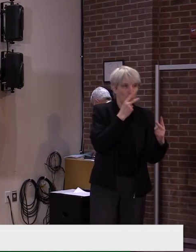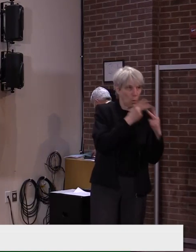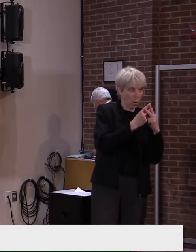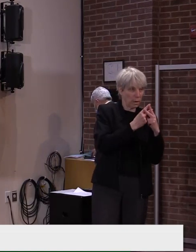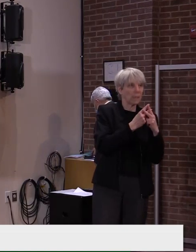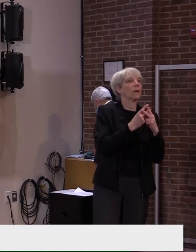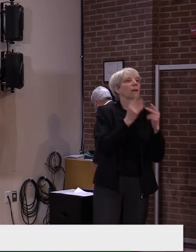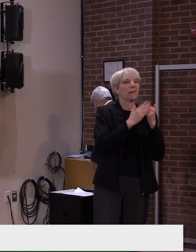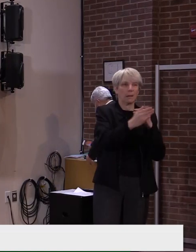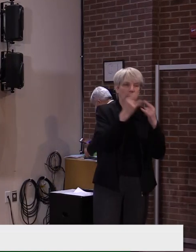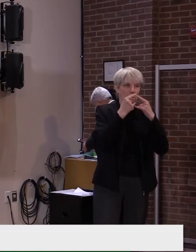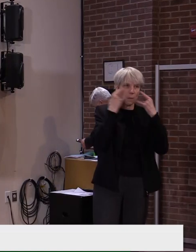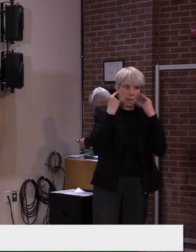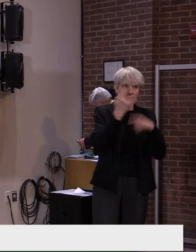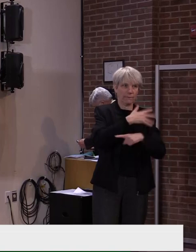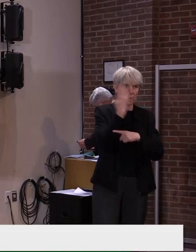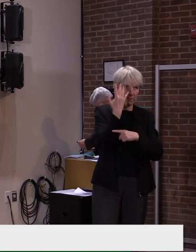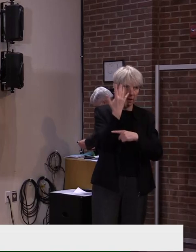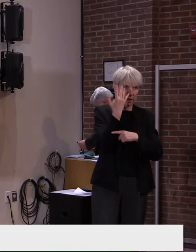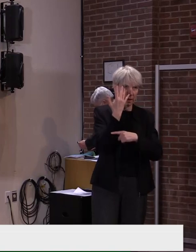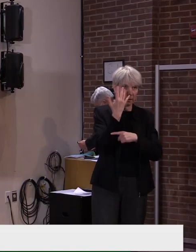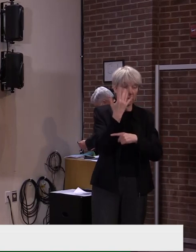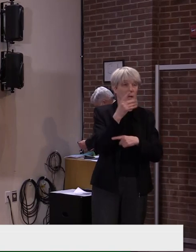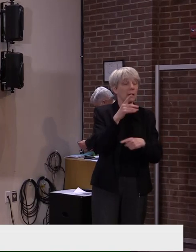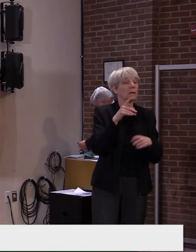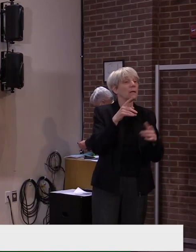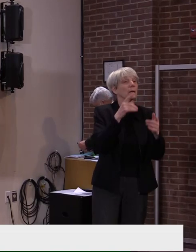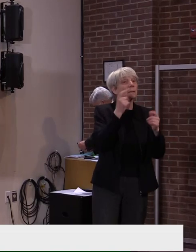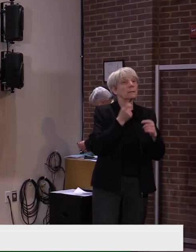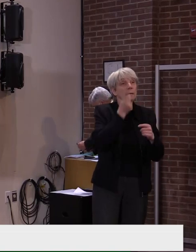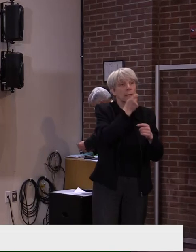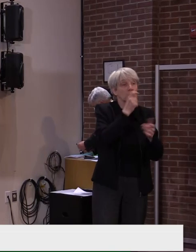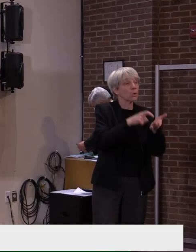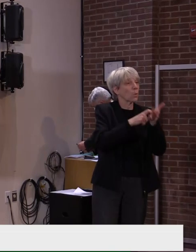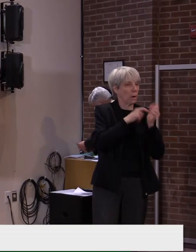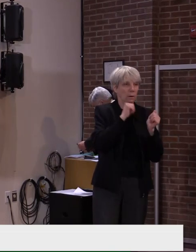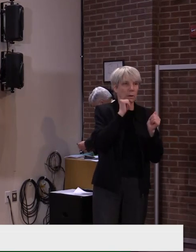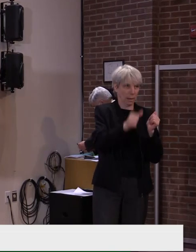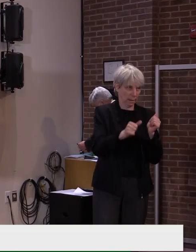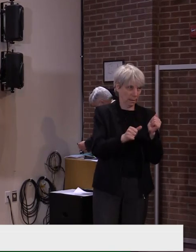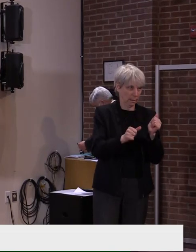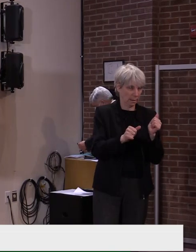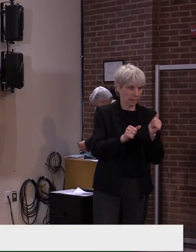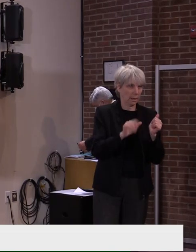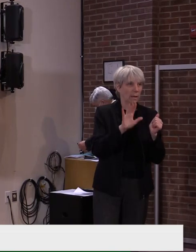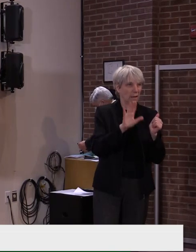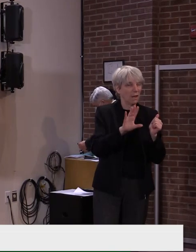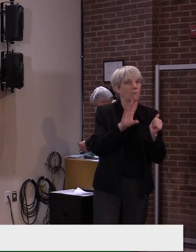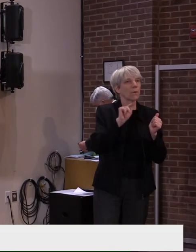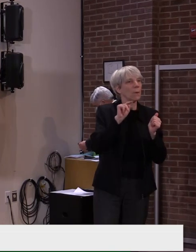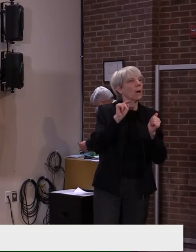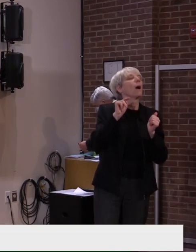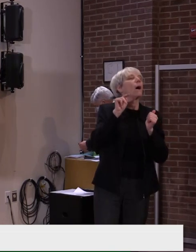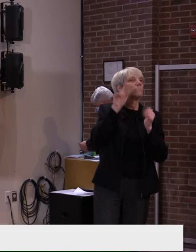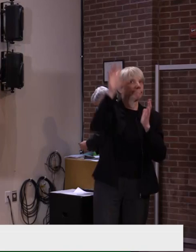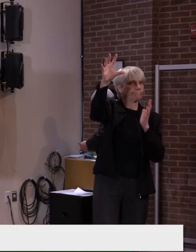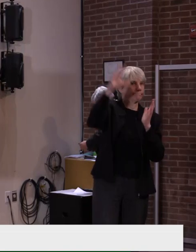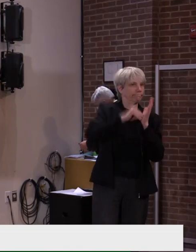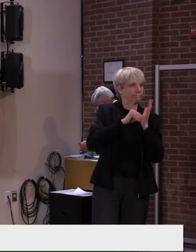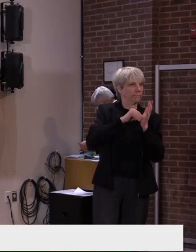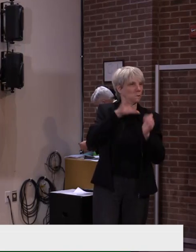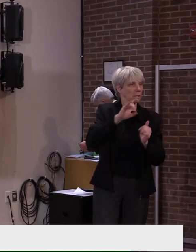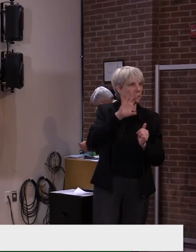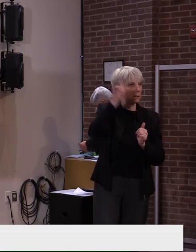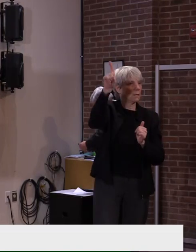on testing through any part of that process. Vermont is adopting these recommendations effective